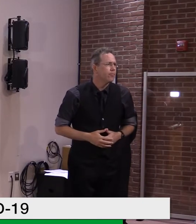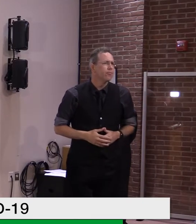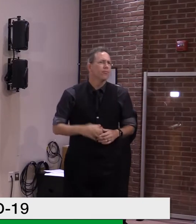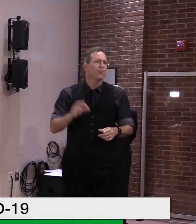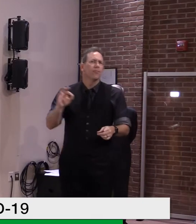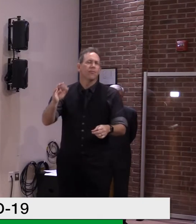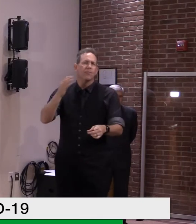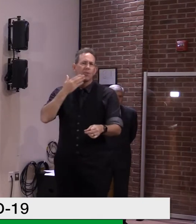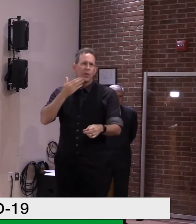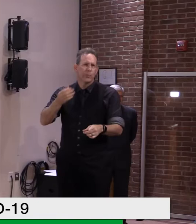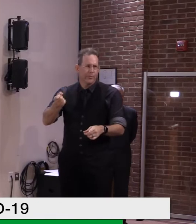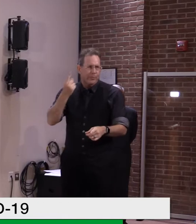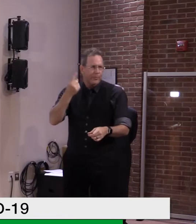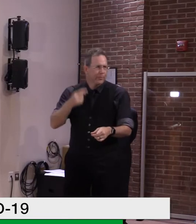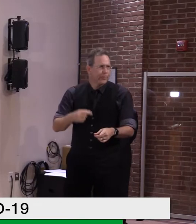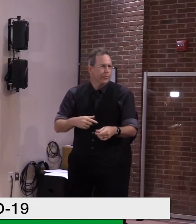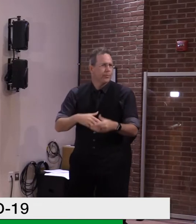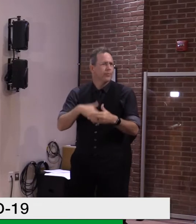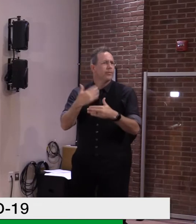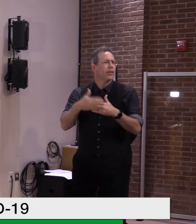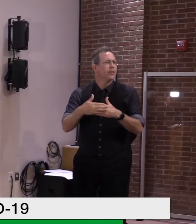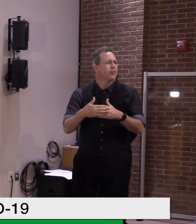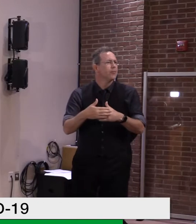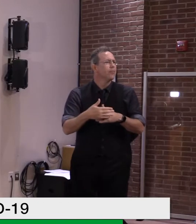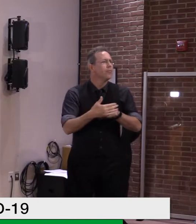Greg Lamoureux, the County Courier.